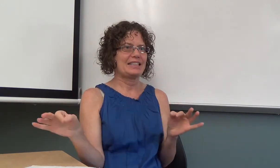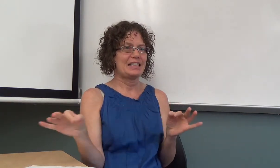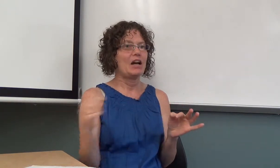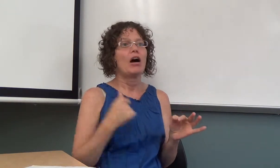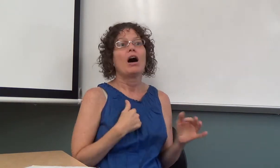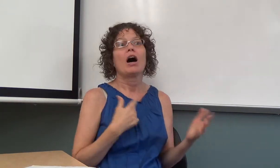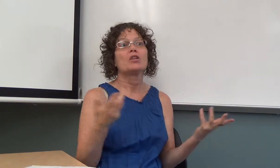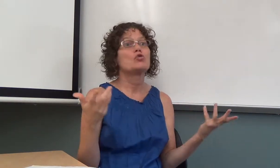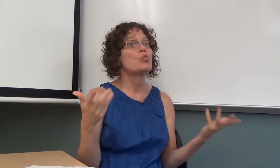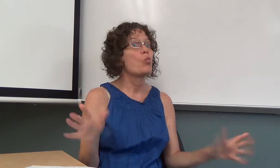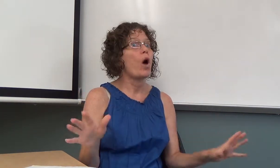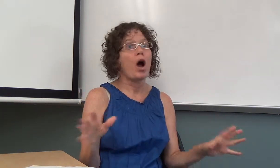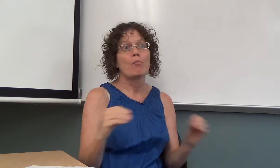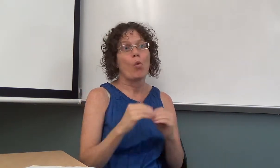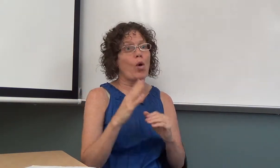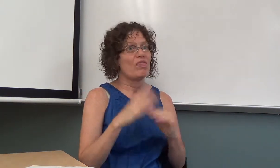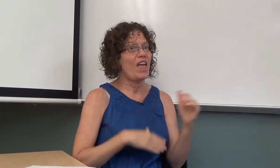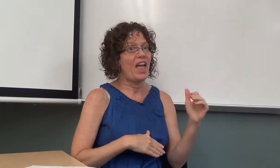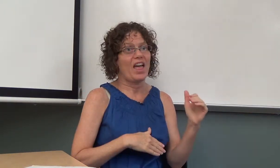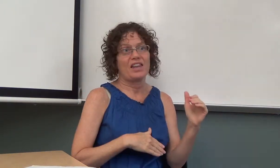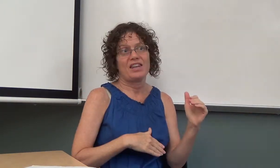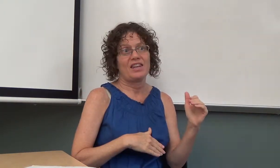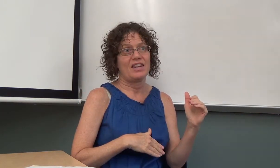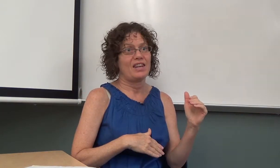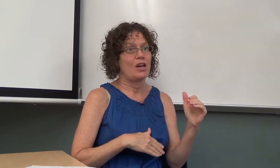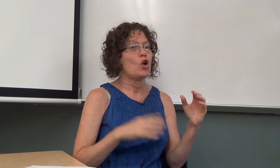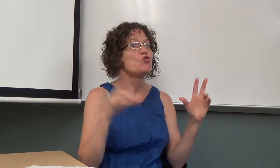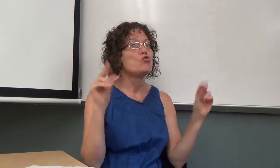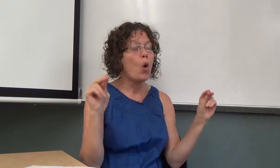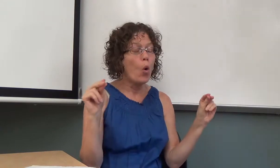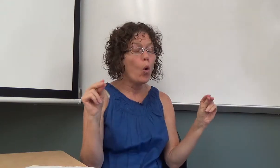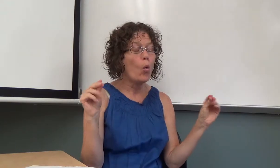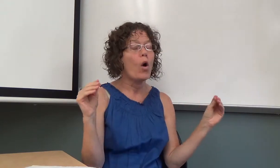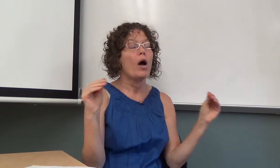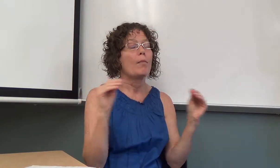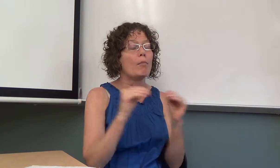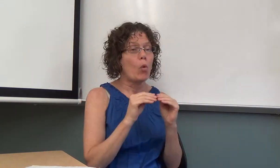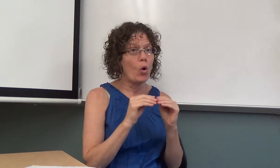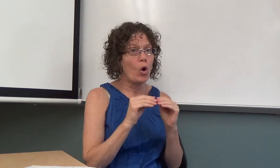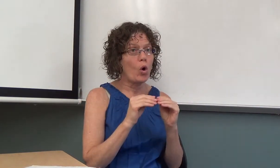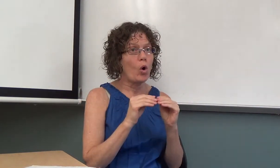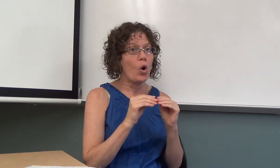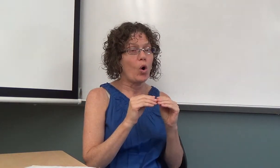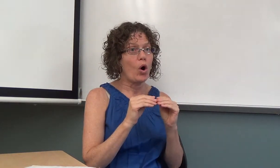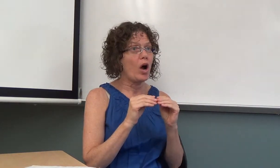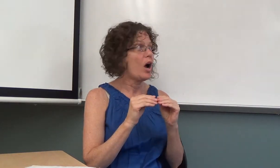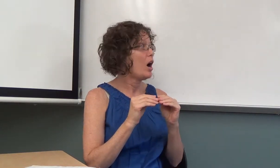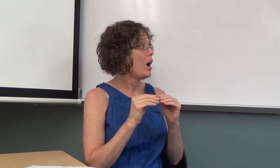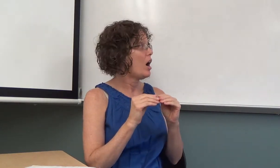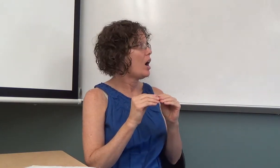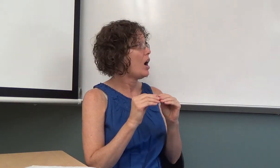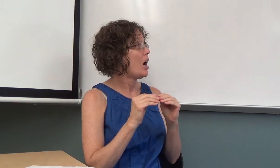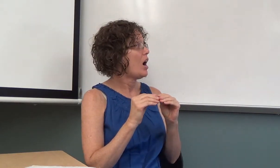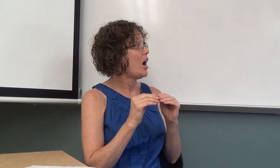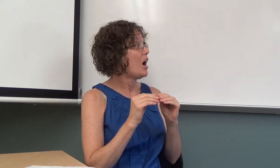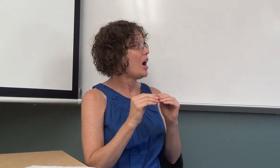want more than. No more. Well, so I should say a minimum of 6